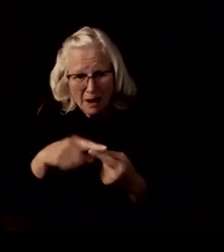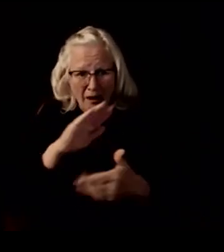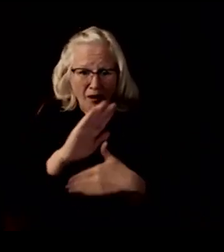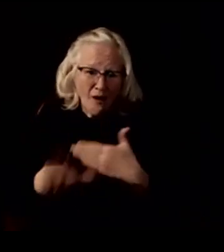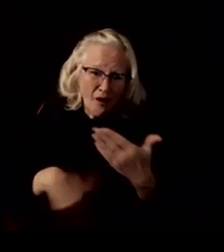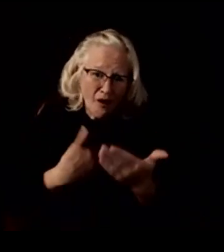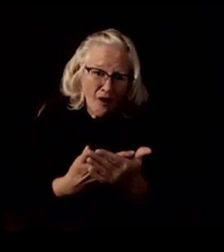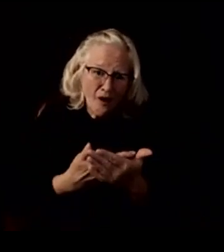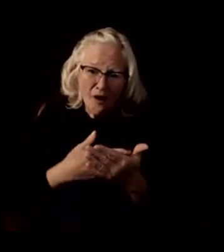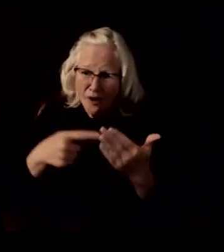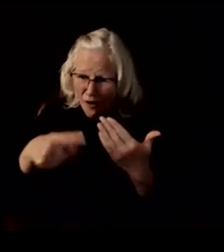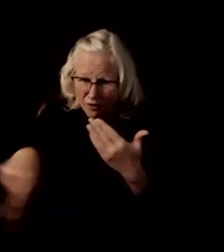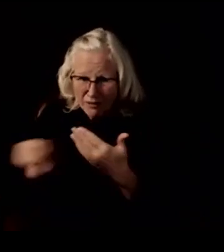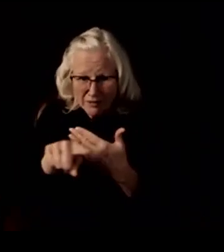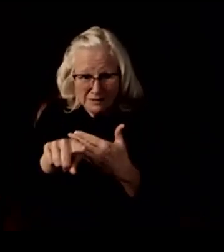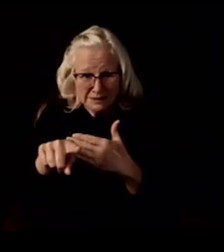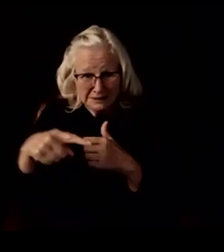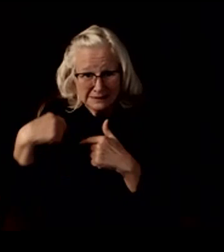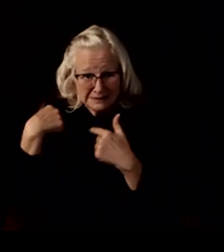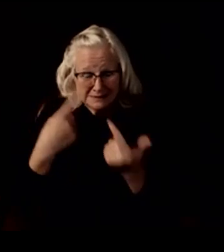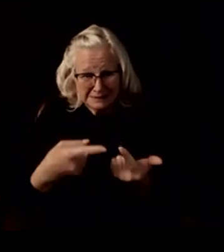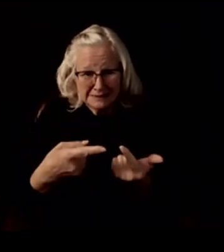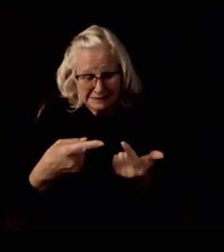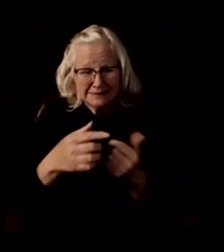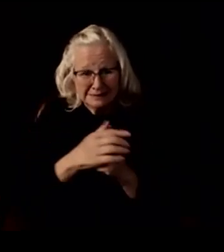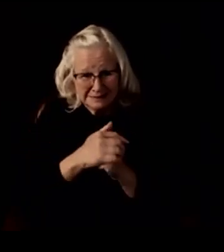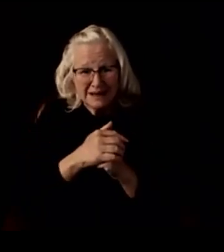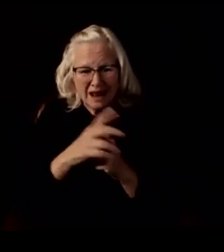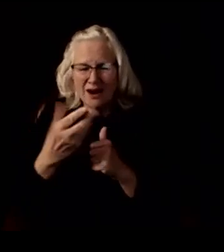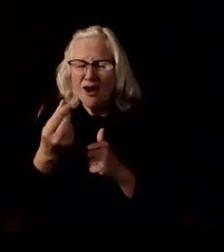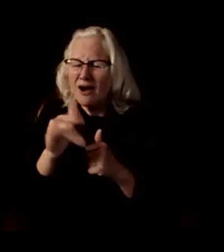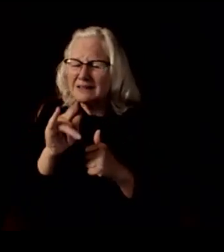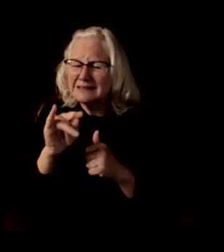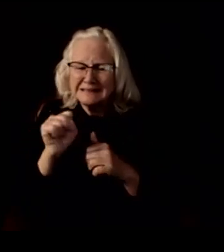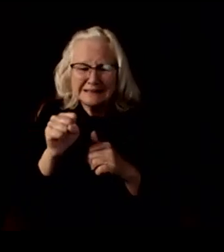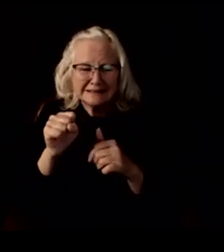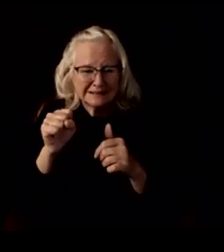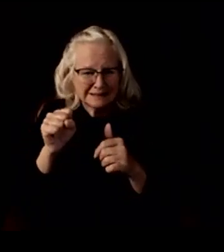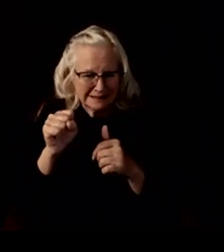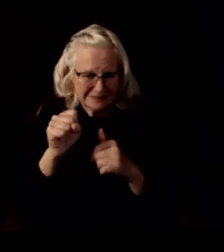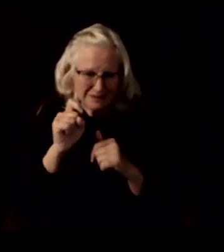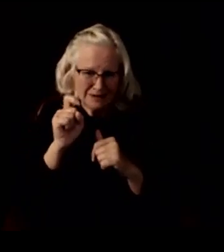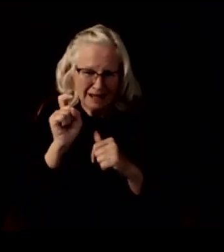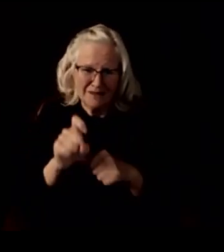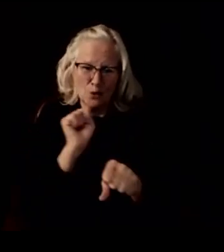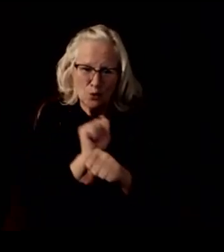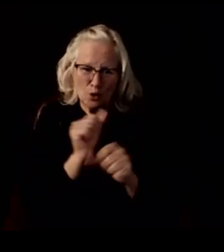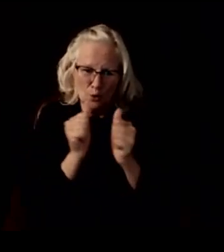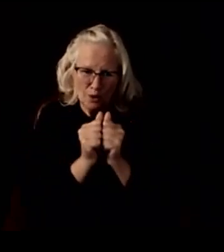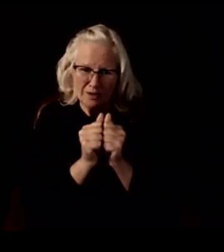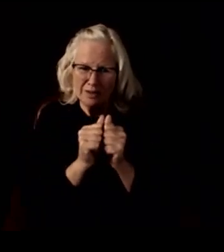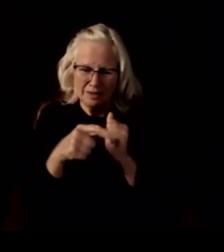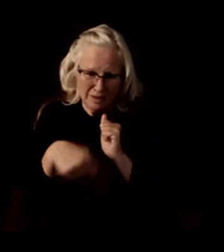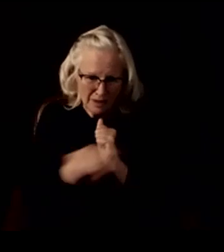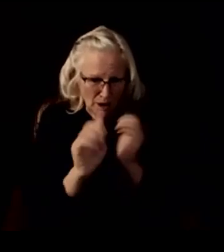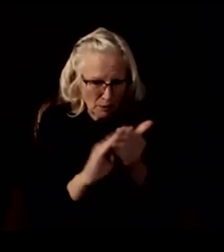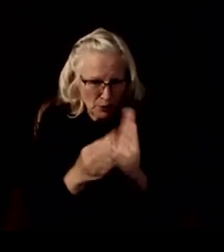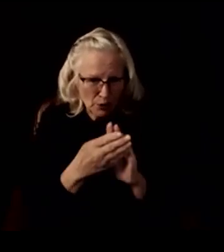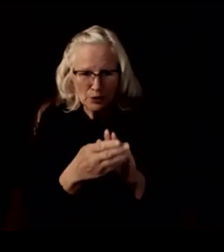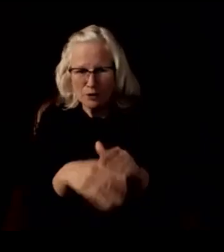with vaccination, is that we really work with our community partners, that we really have to have trusted messengers from the